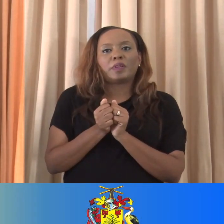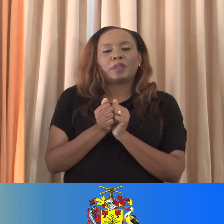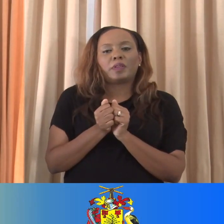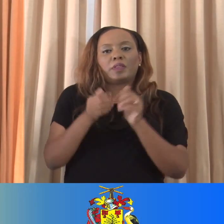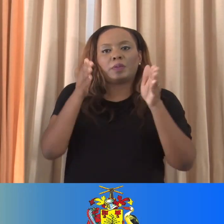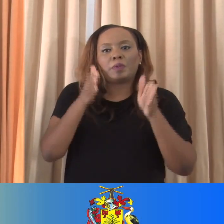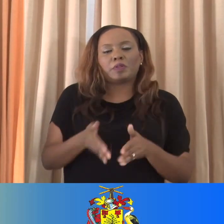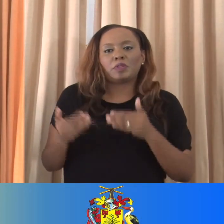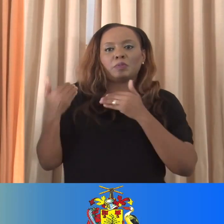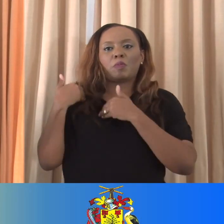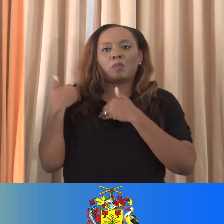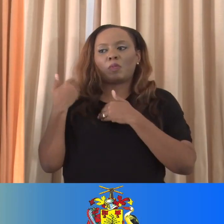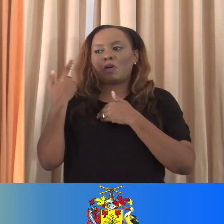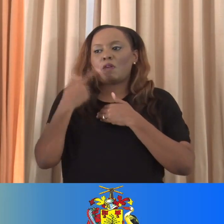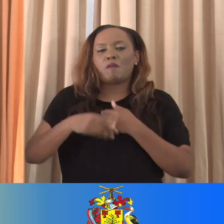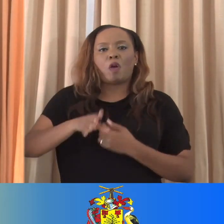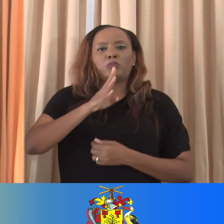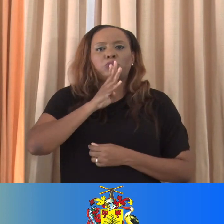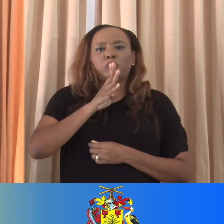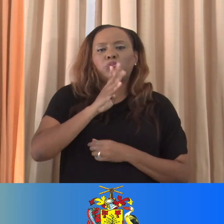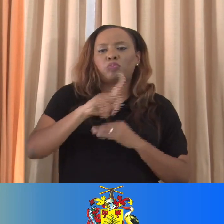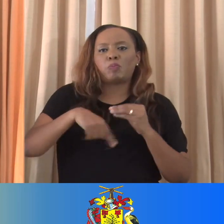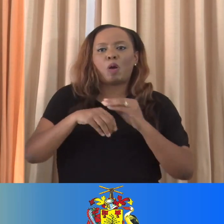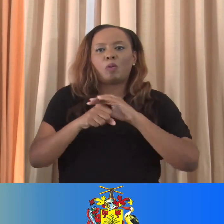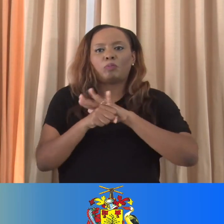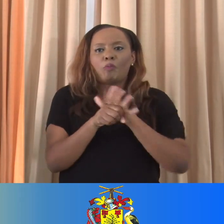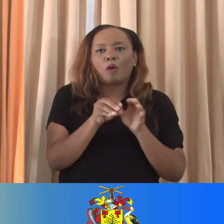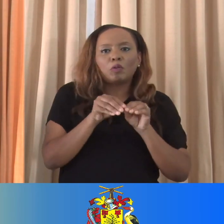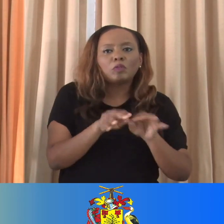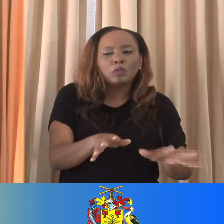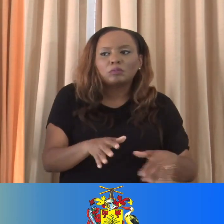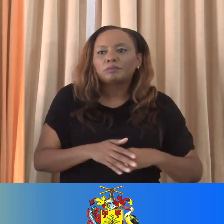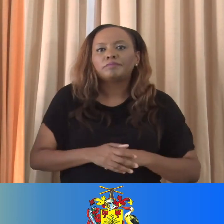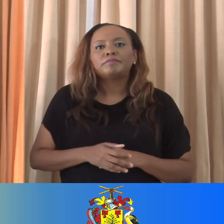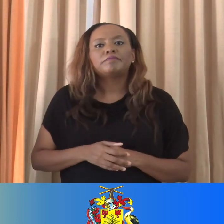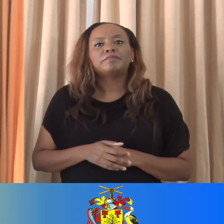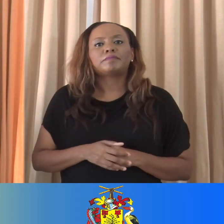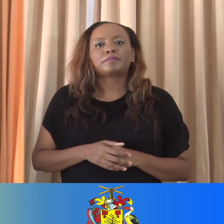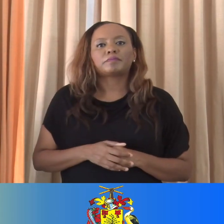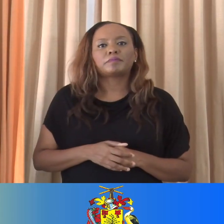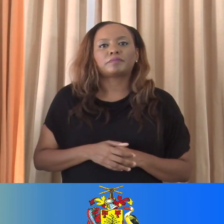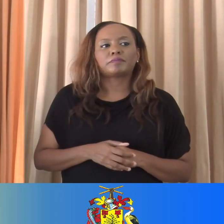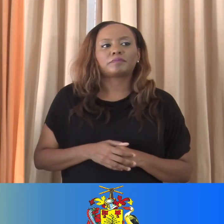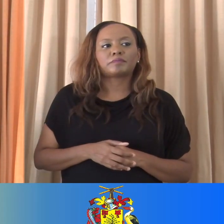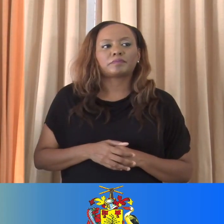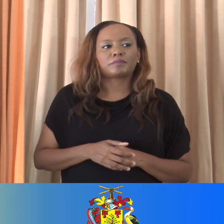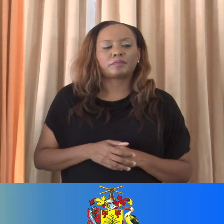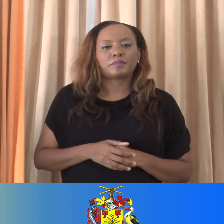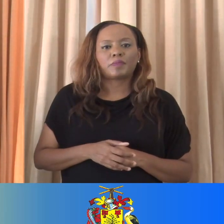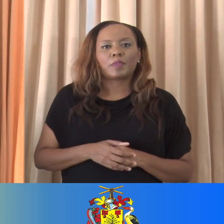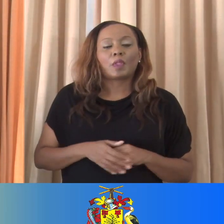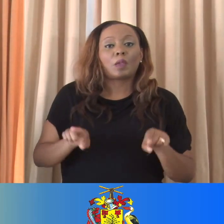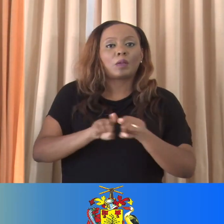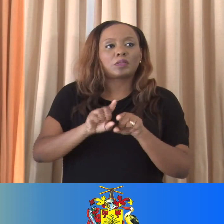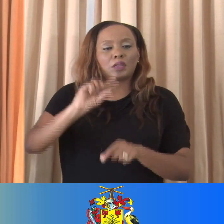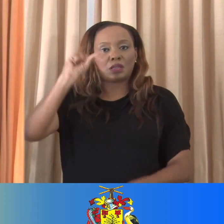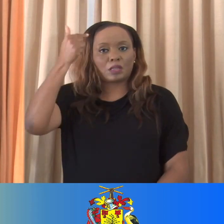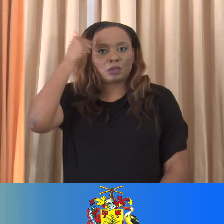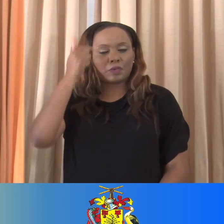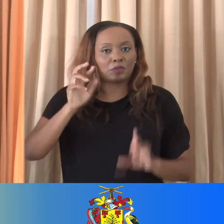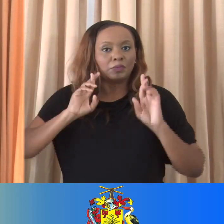speaking to us, our workers, as well as our partners at the airport in terms of the government's response, but